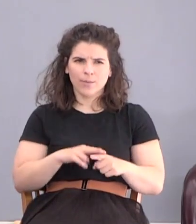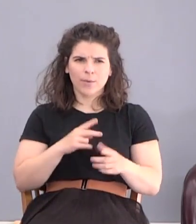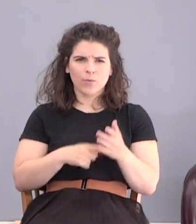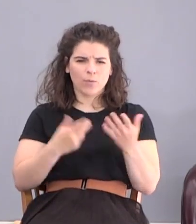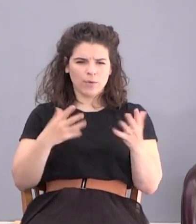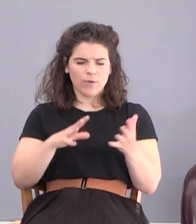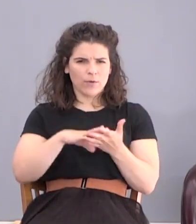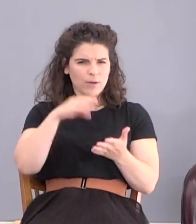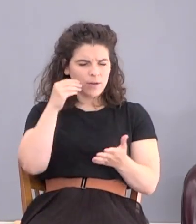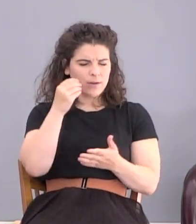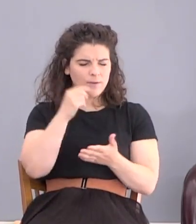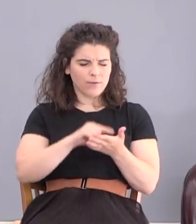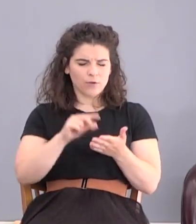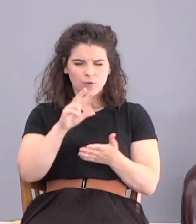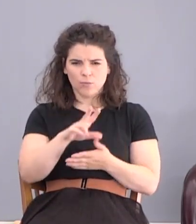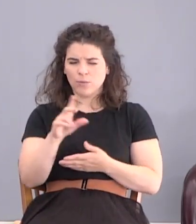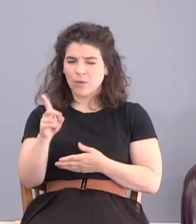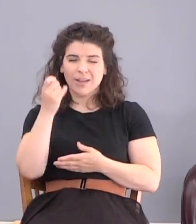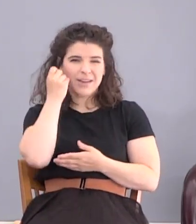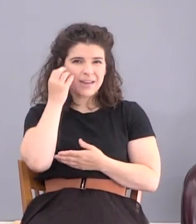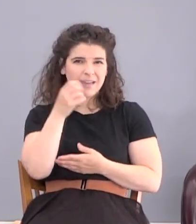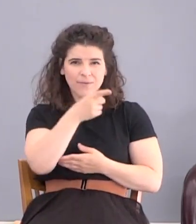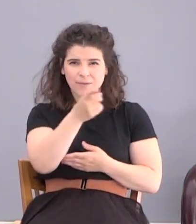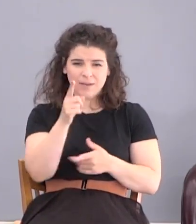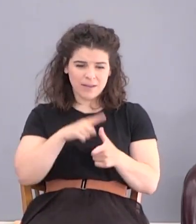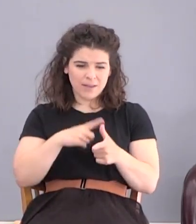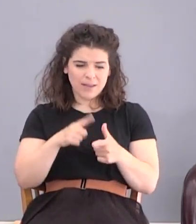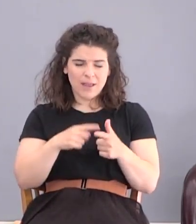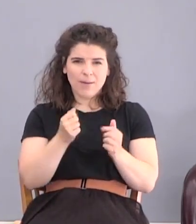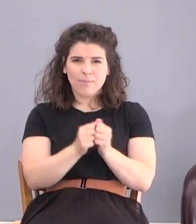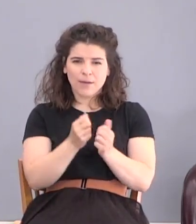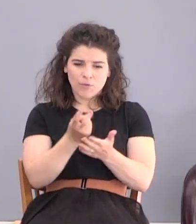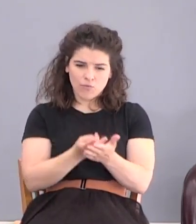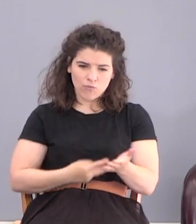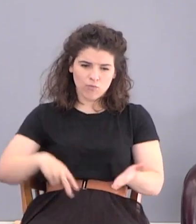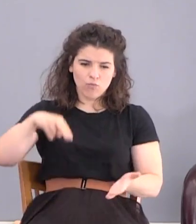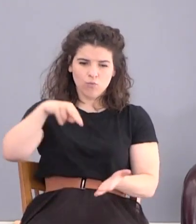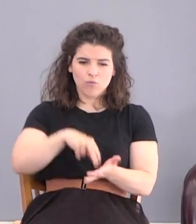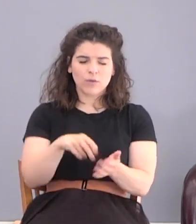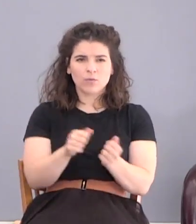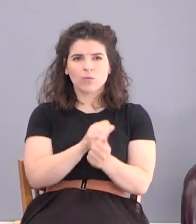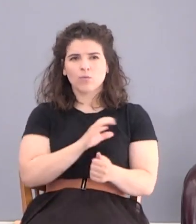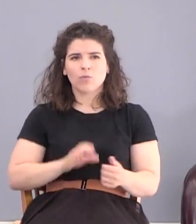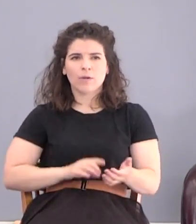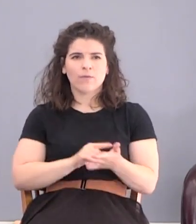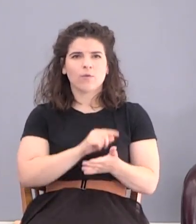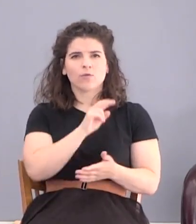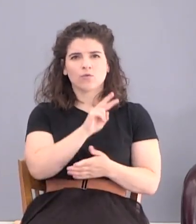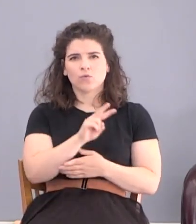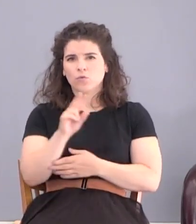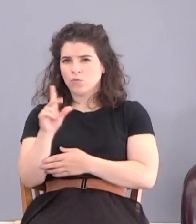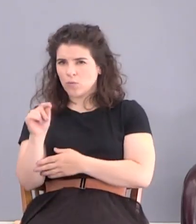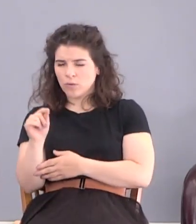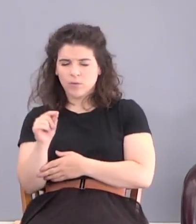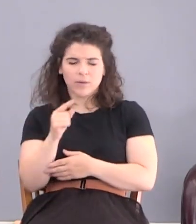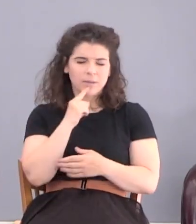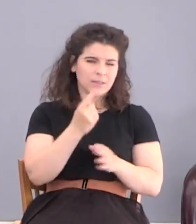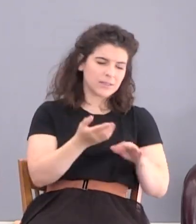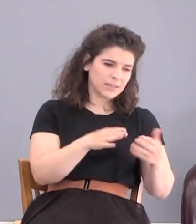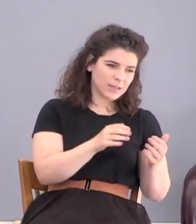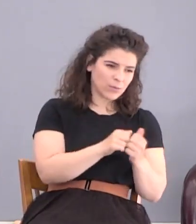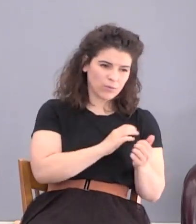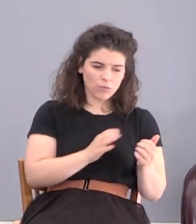1. If ye then be risen with Christ. So in 2:20, he says dead in Christ. Here he says